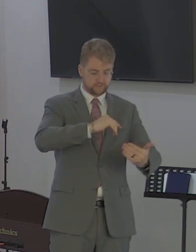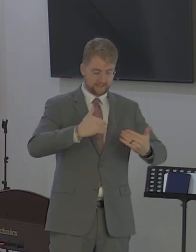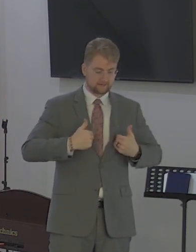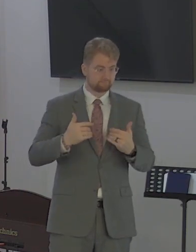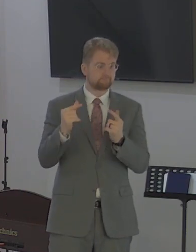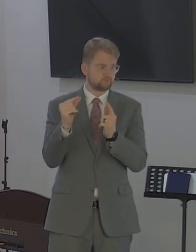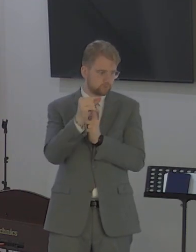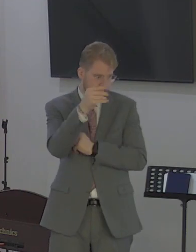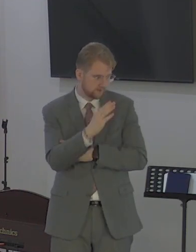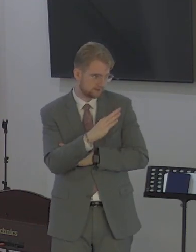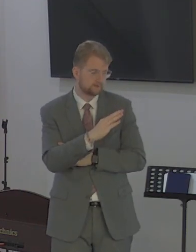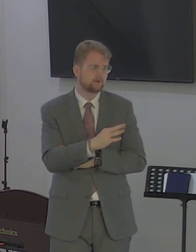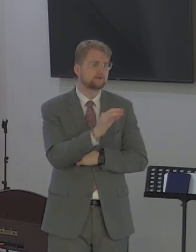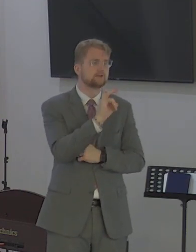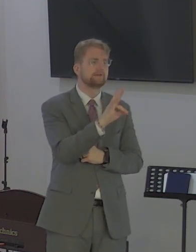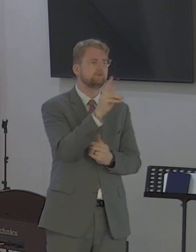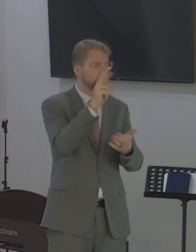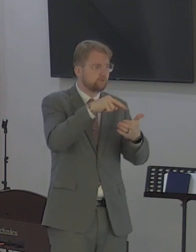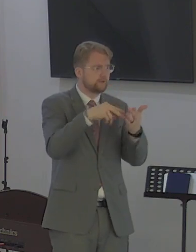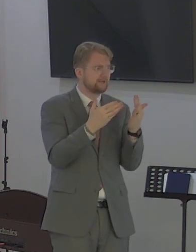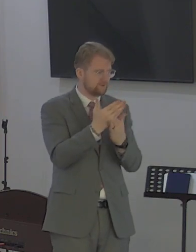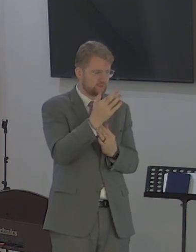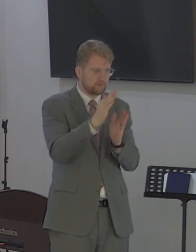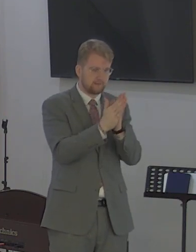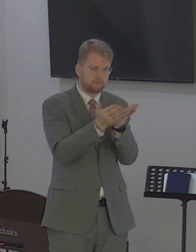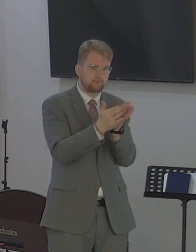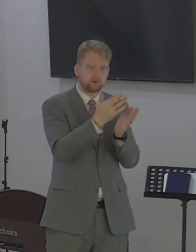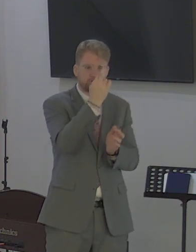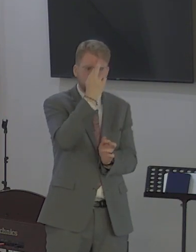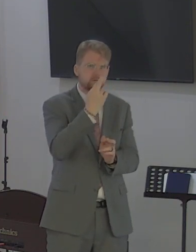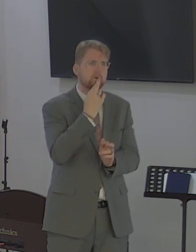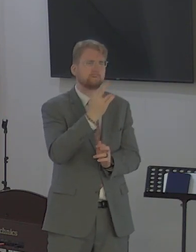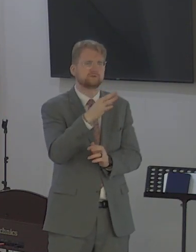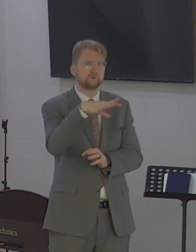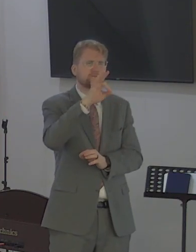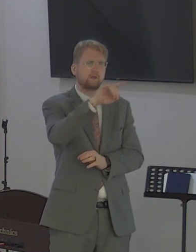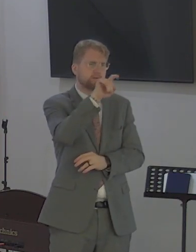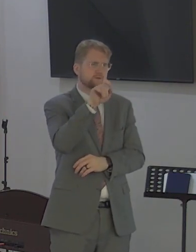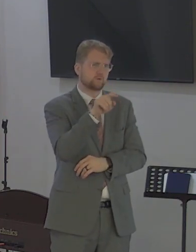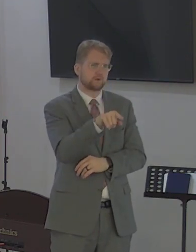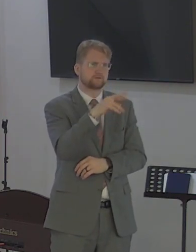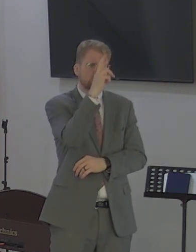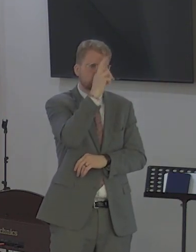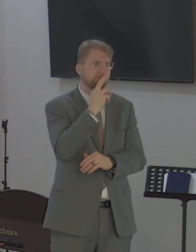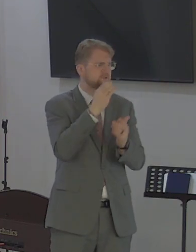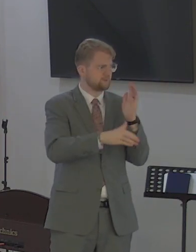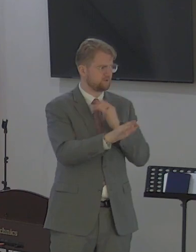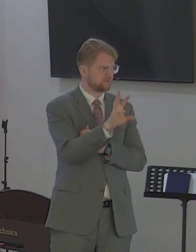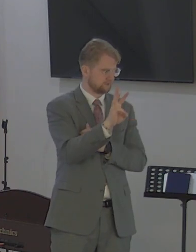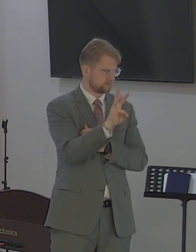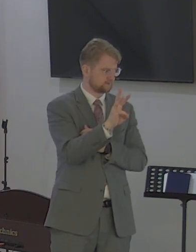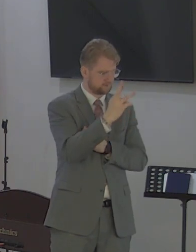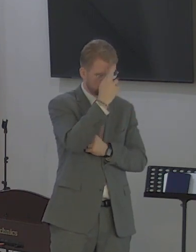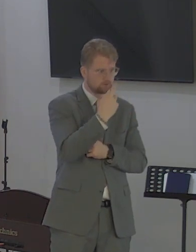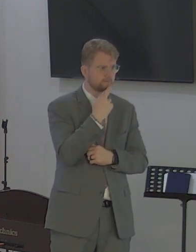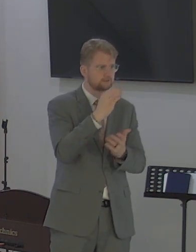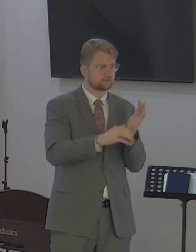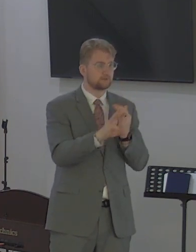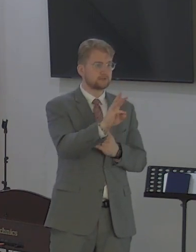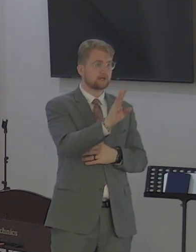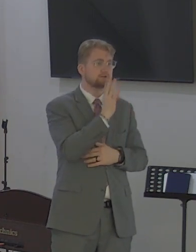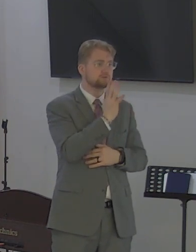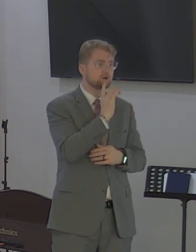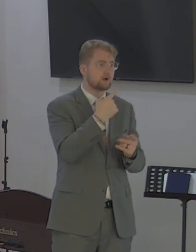you were to turn back to Romans and read through that book, you'd find where there was a question that was posed in Romans chapter 6. As he's talking about the law